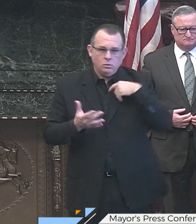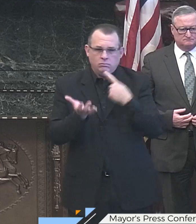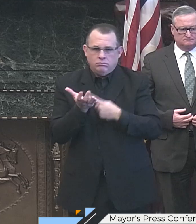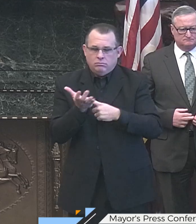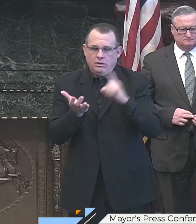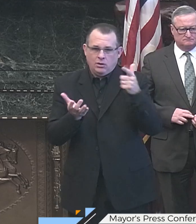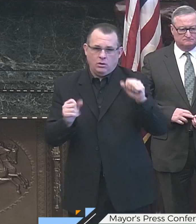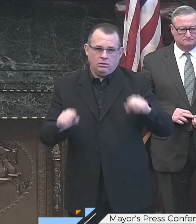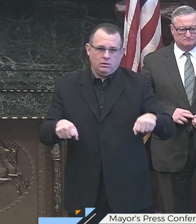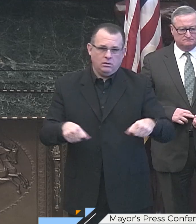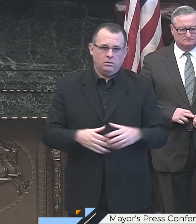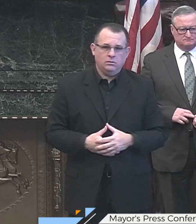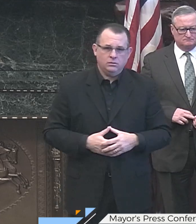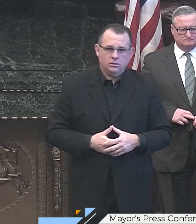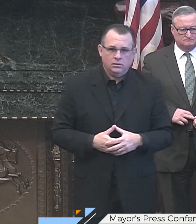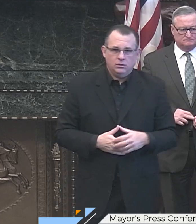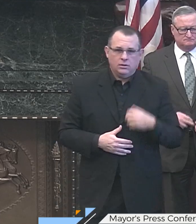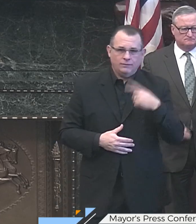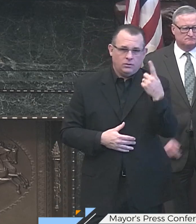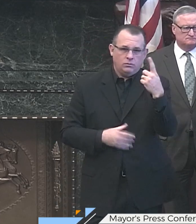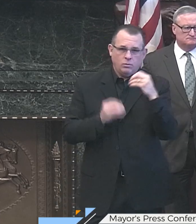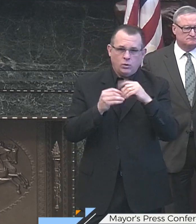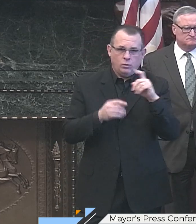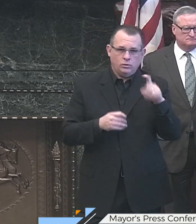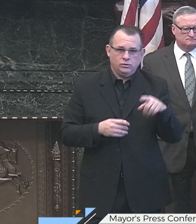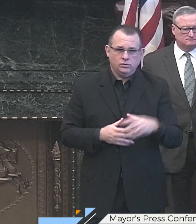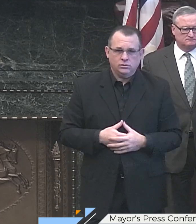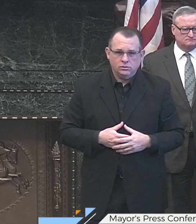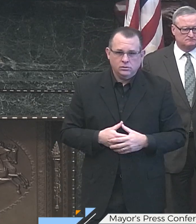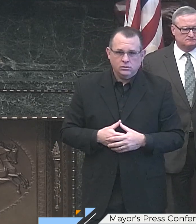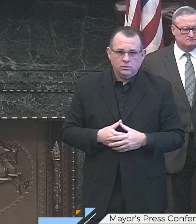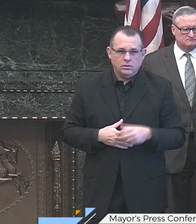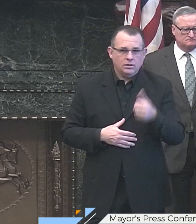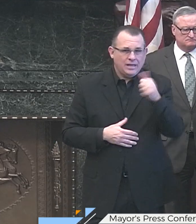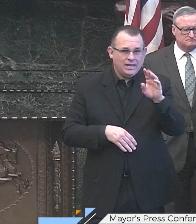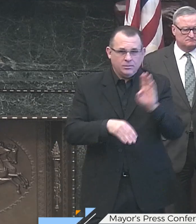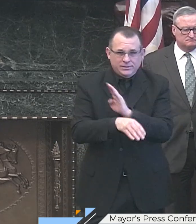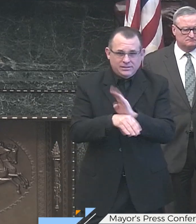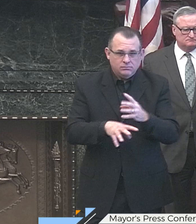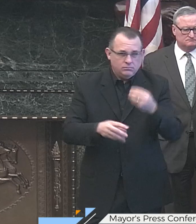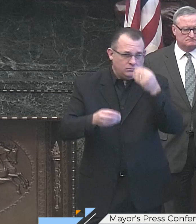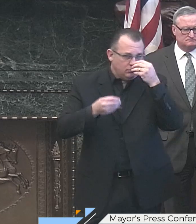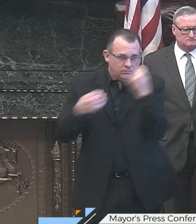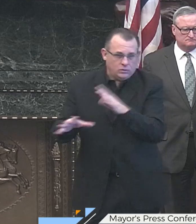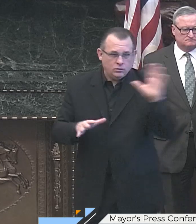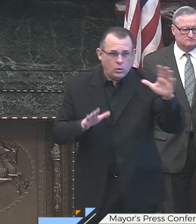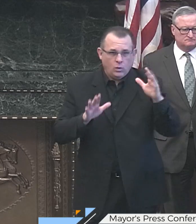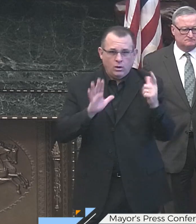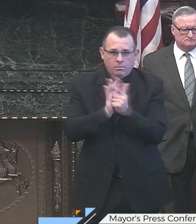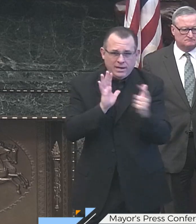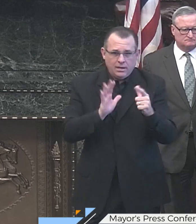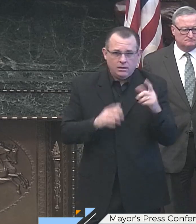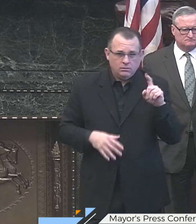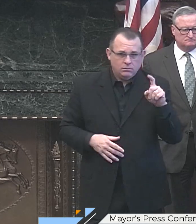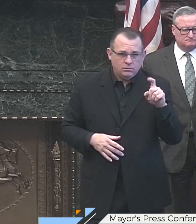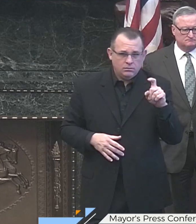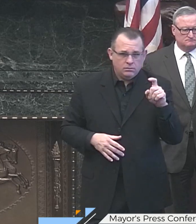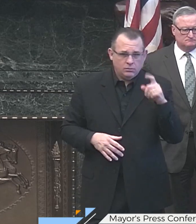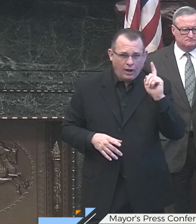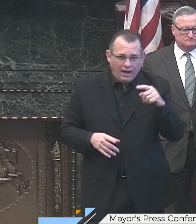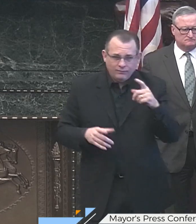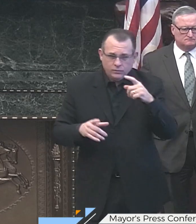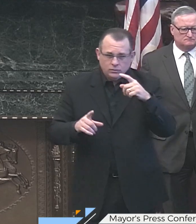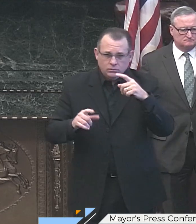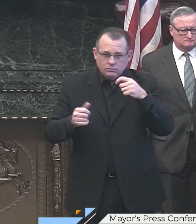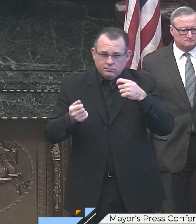All right, and then if I could just ask one more, any businesses not abiding by the ban? Have you been cracking down on any businesses in the last couple of days? Can you name them?